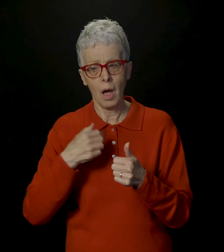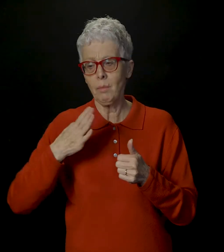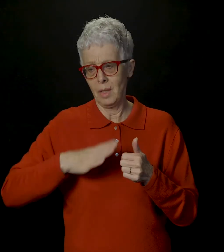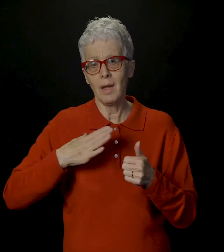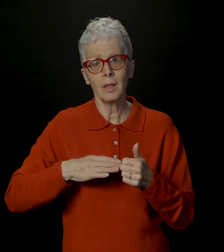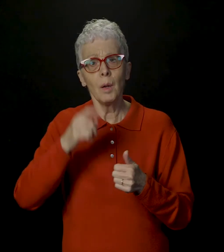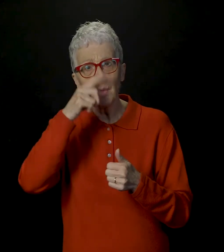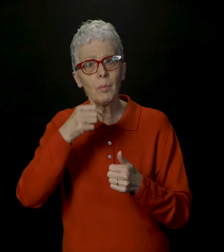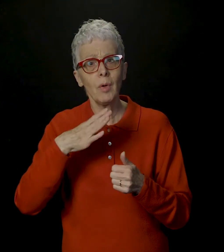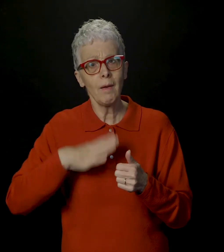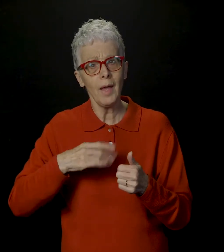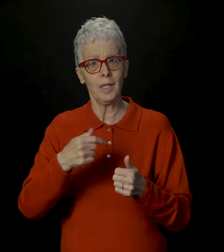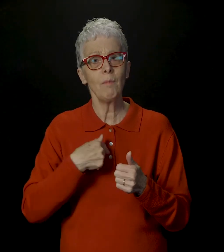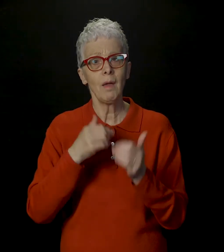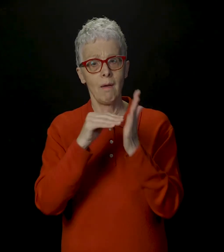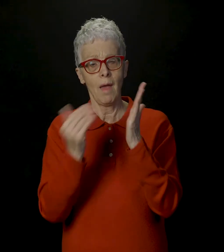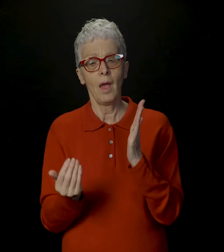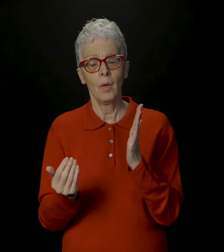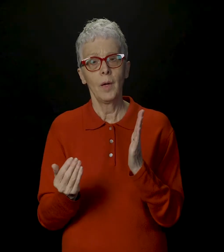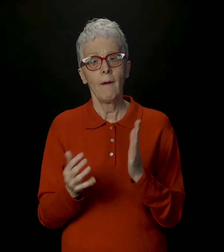I'm needed here As much as I need here